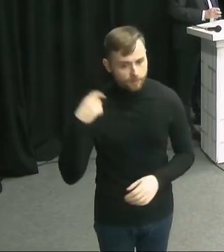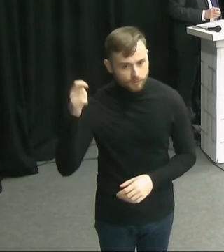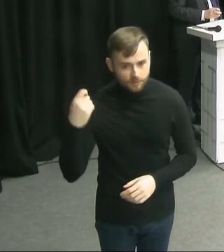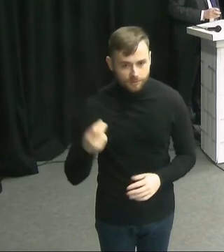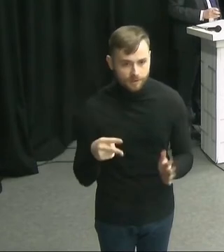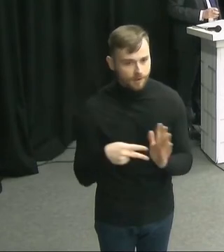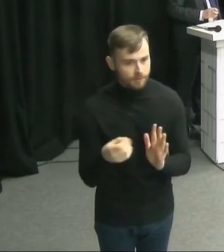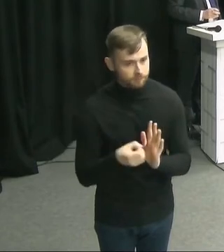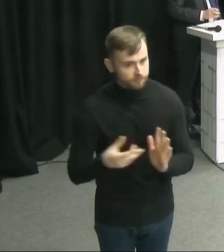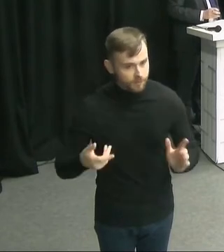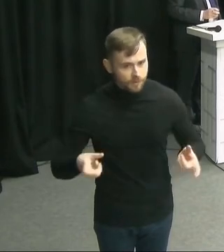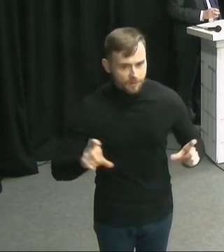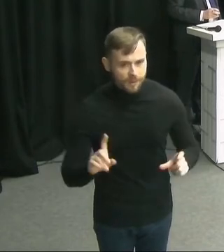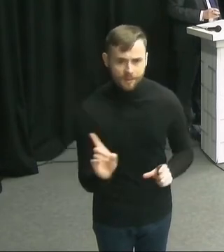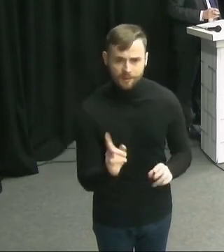So we don't need